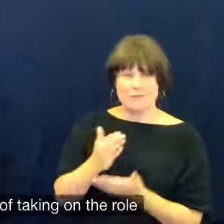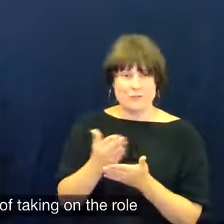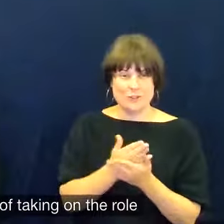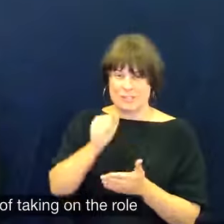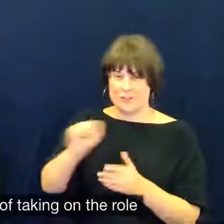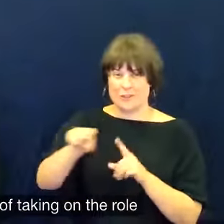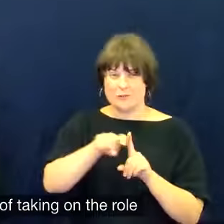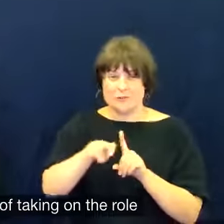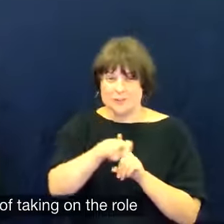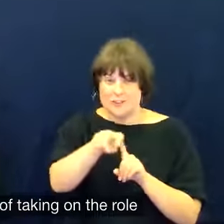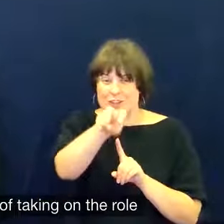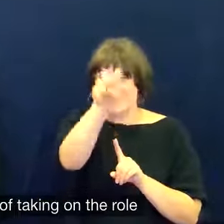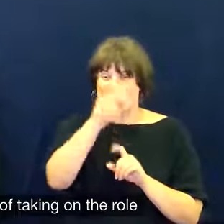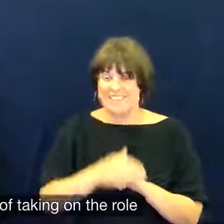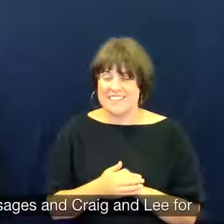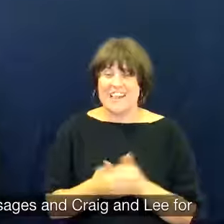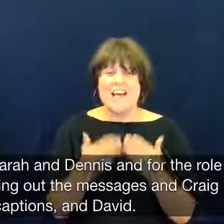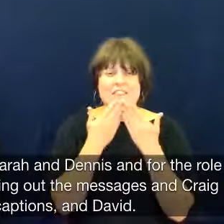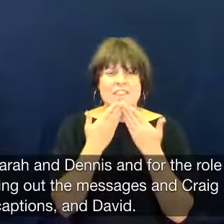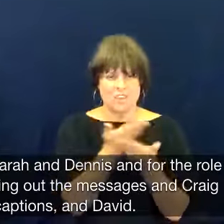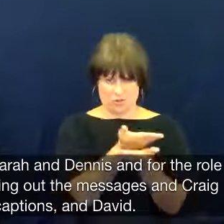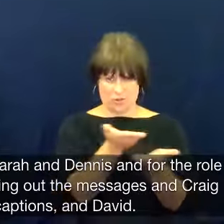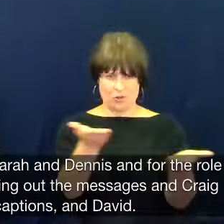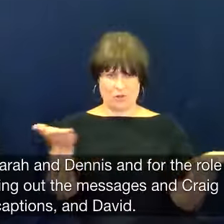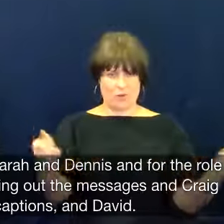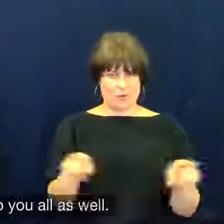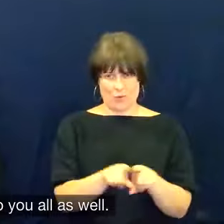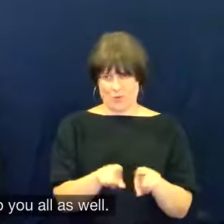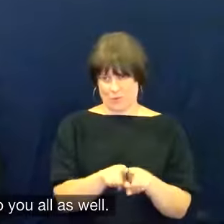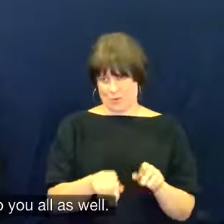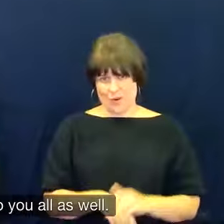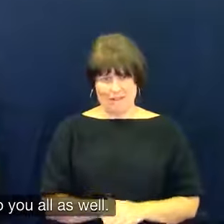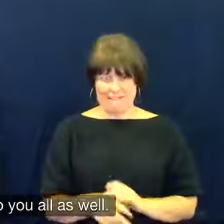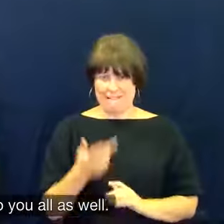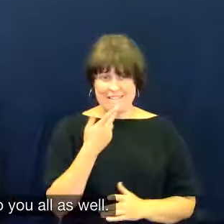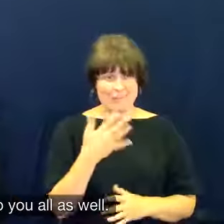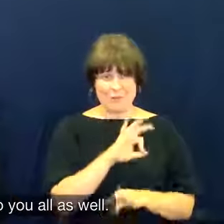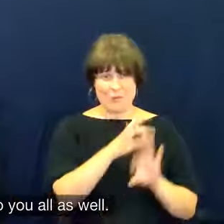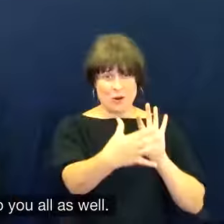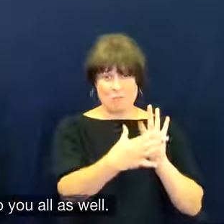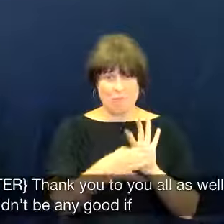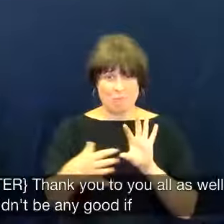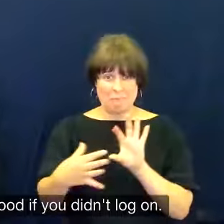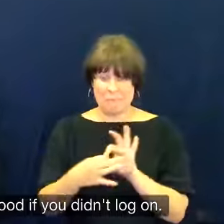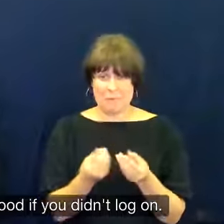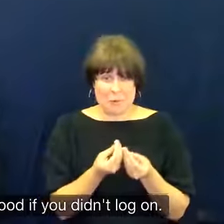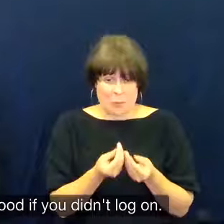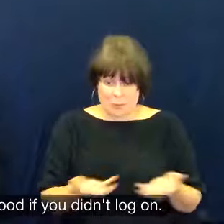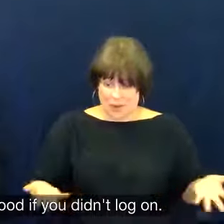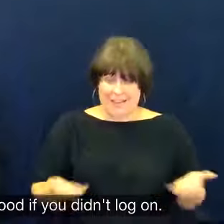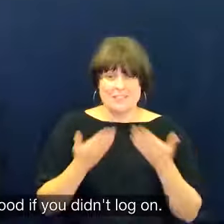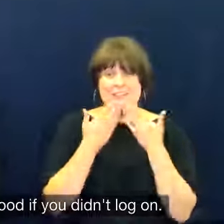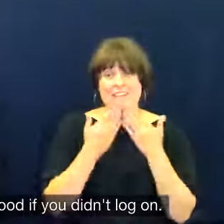journey. Thank you to you all as well. It wouldn't be any good if you didn't log on. So we really appreciate